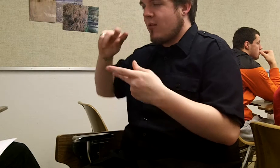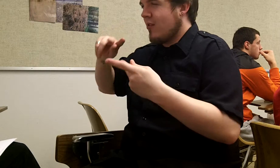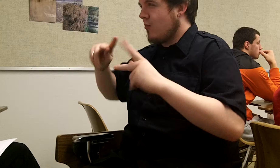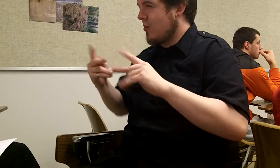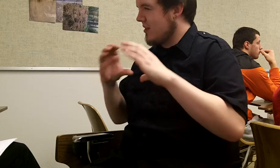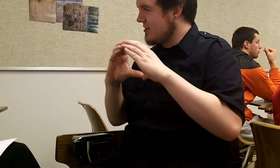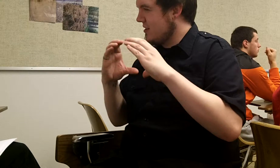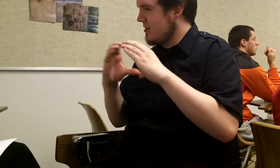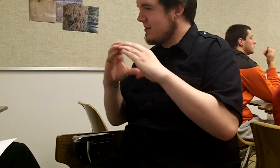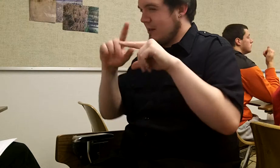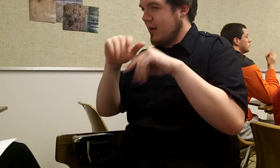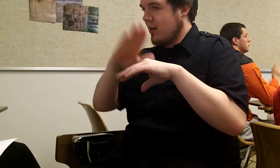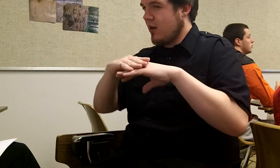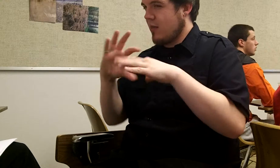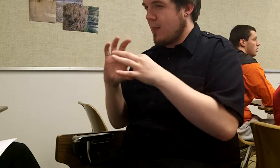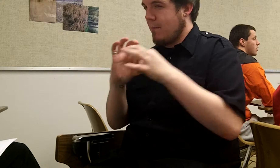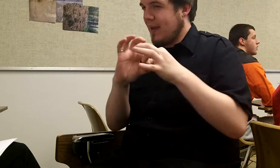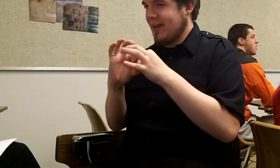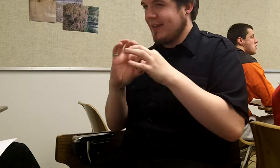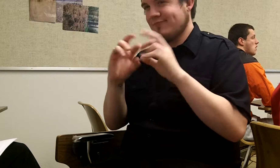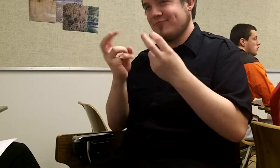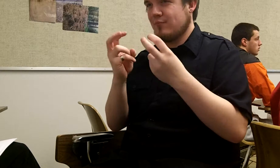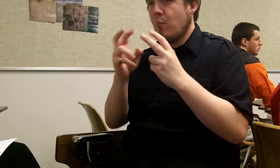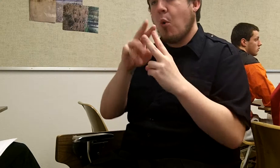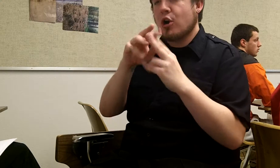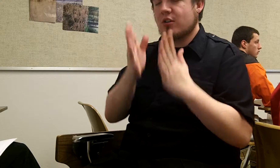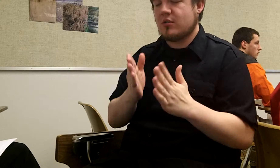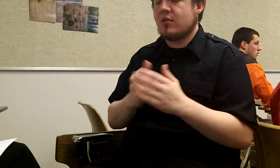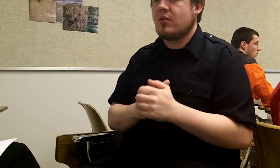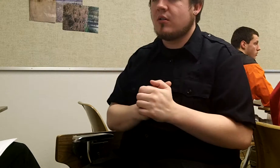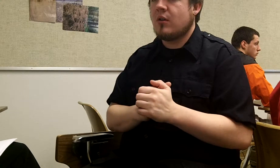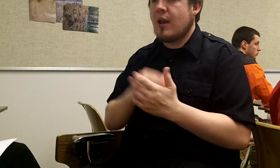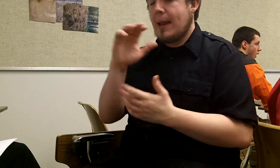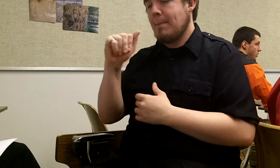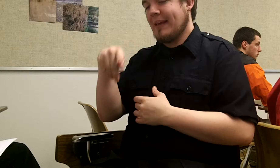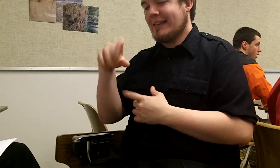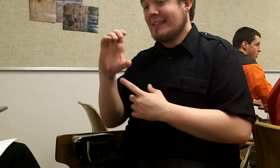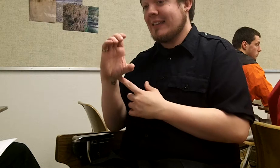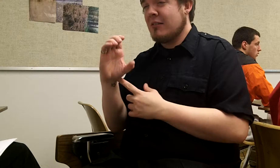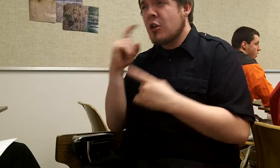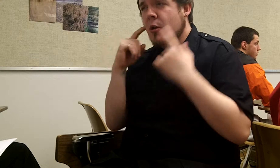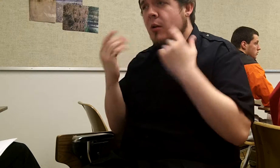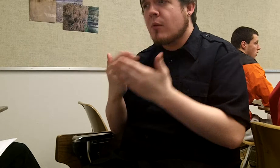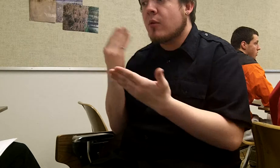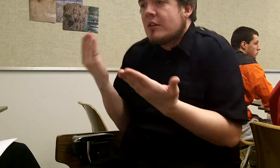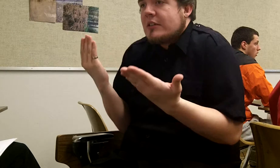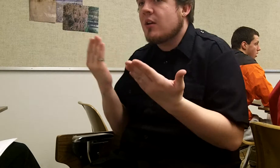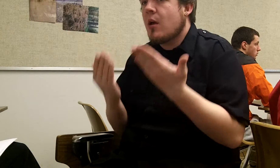binding partners are. APC, you may have heard about. It's actually also a tumor suppressor